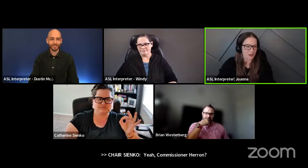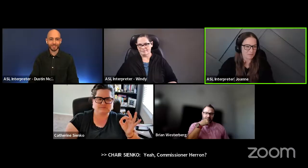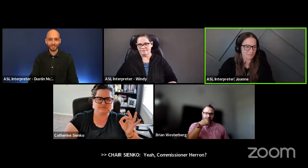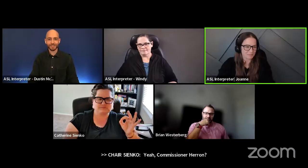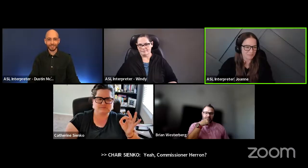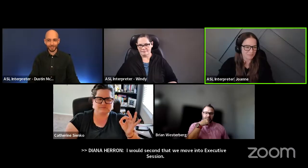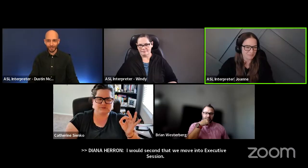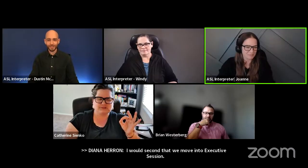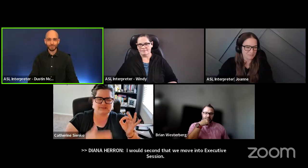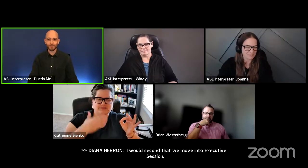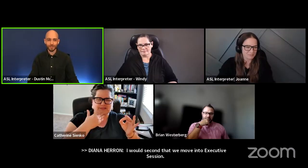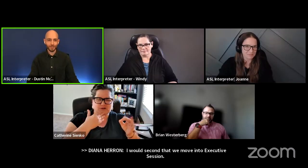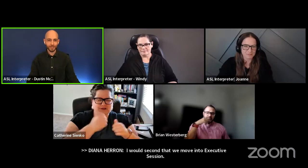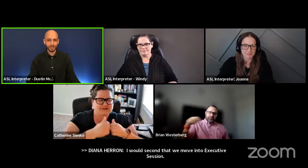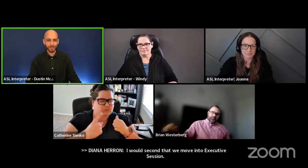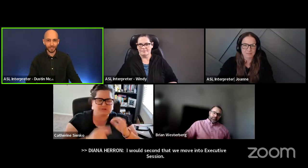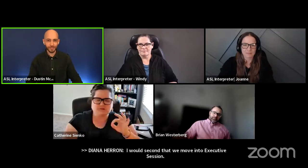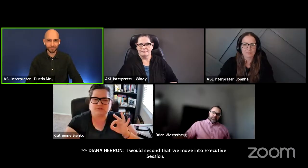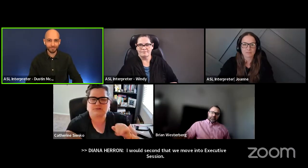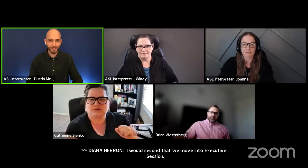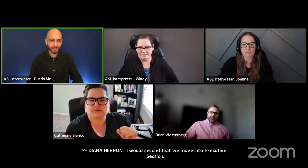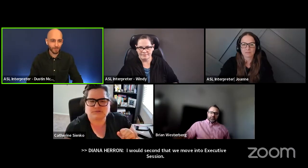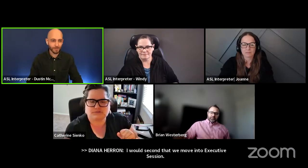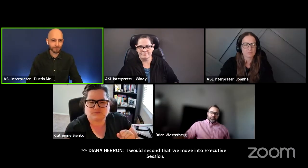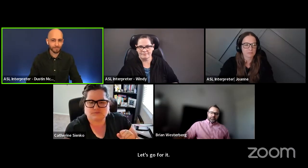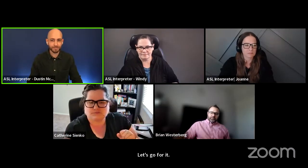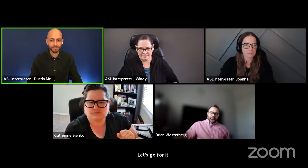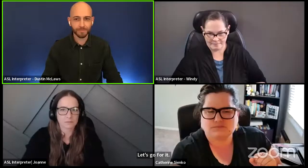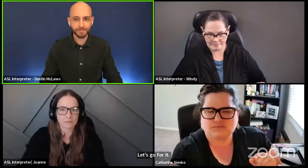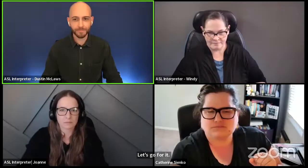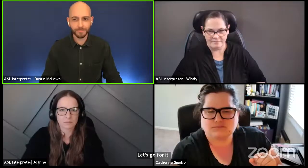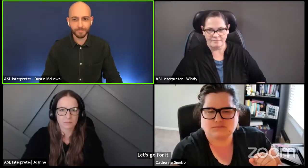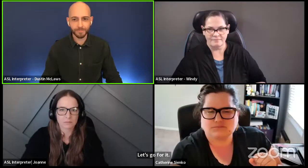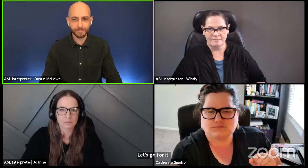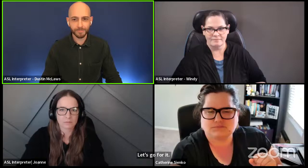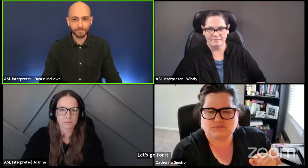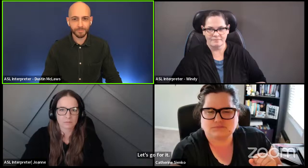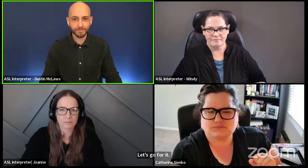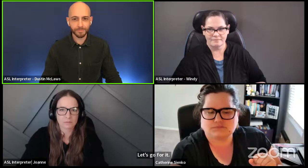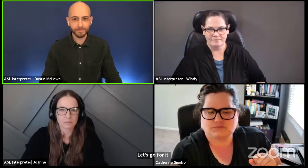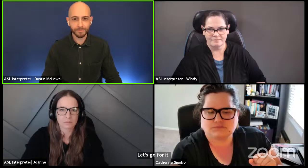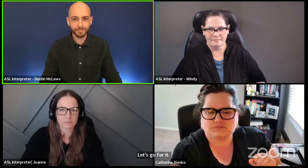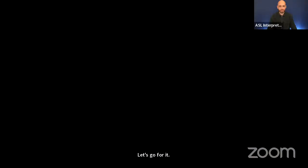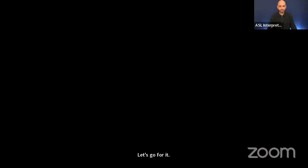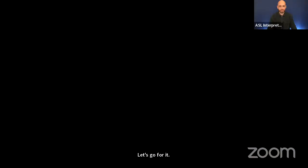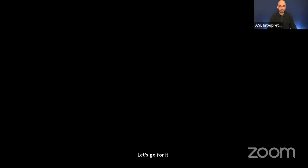let's go for it. All right, let's move into executive session. Thanks, everyone.